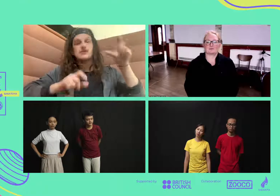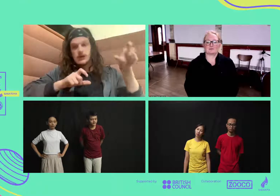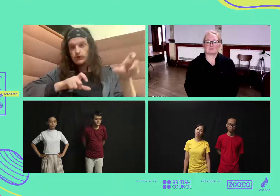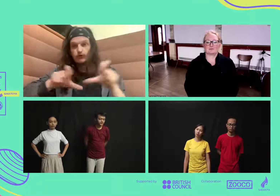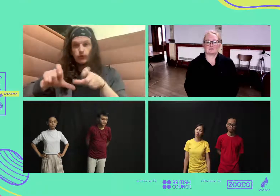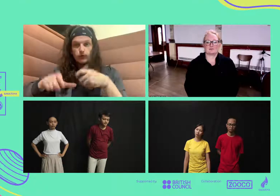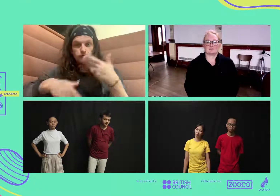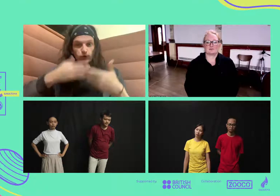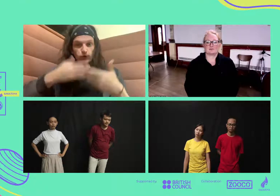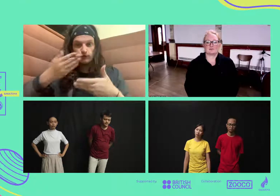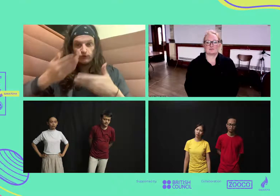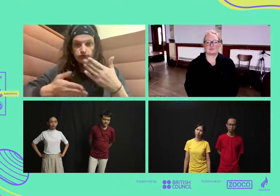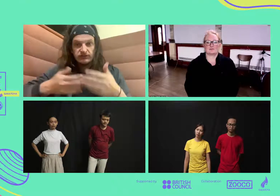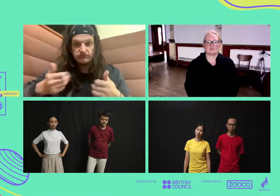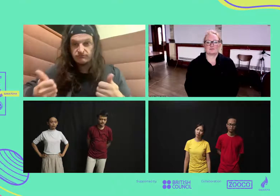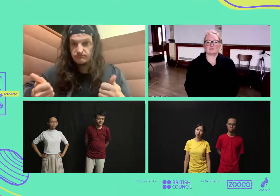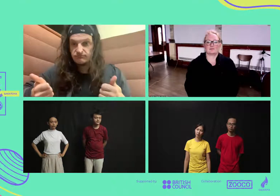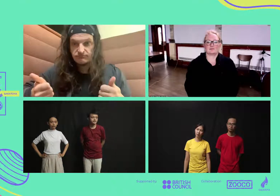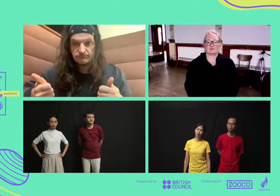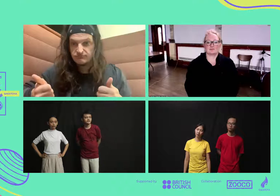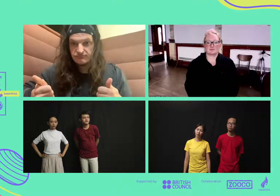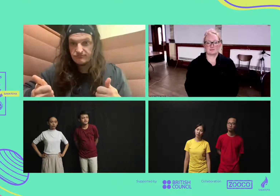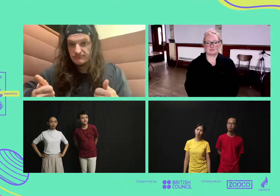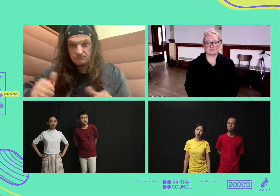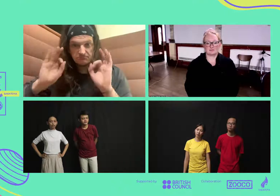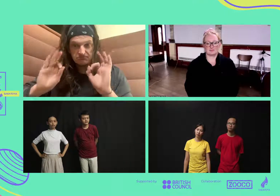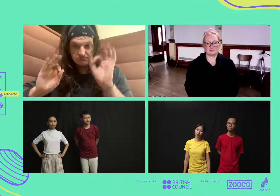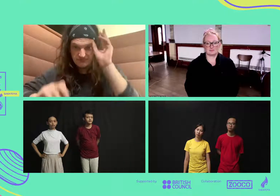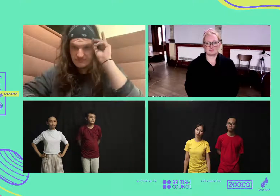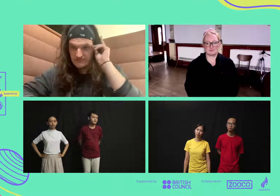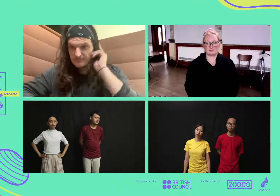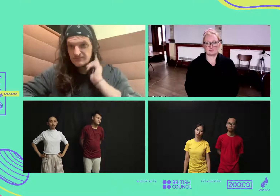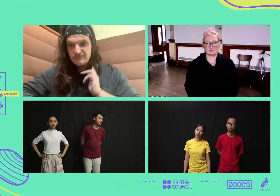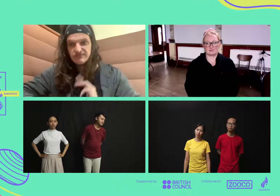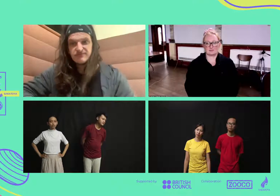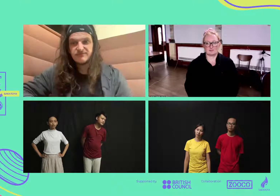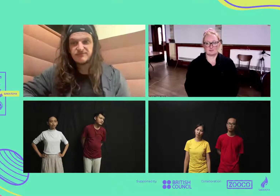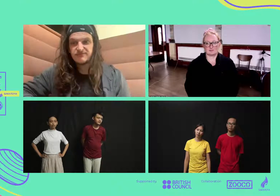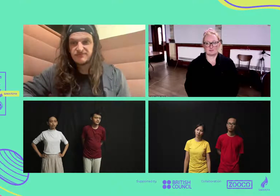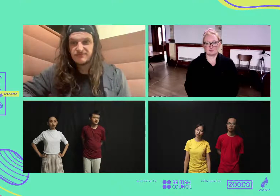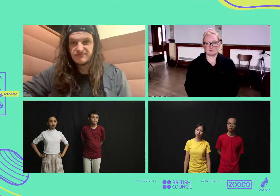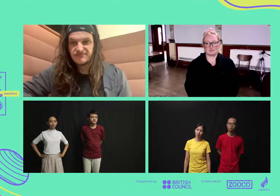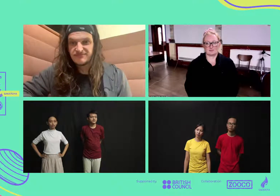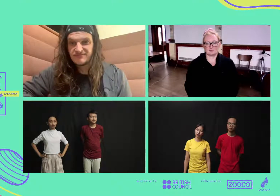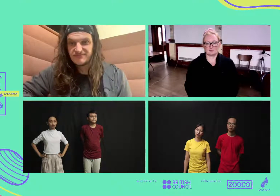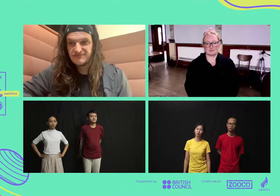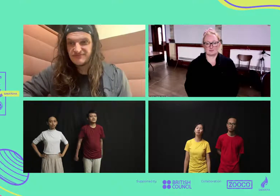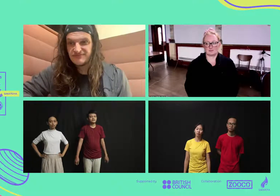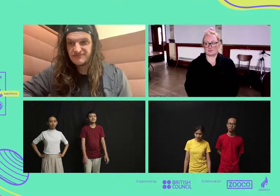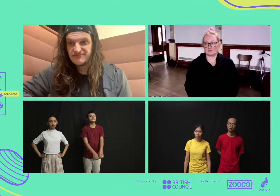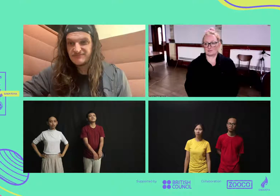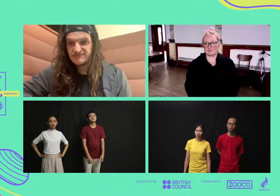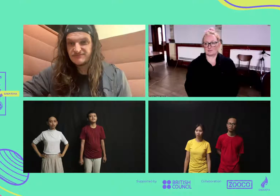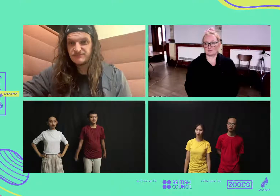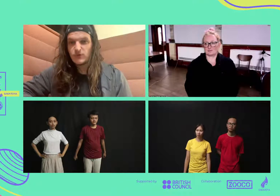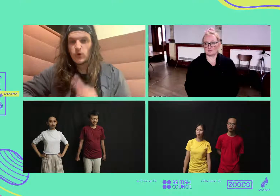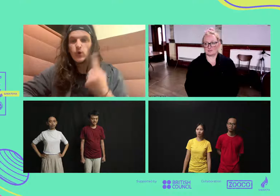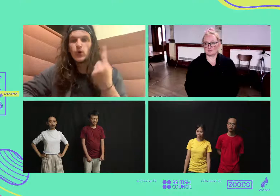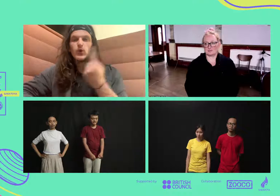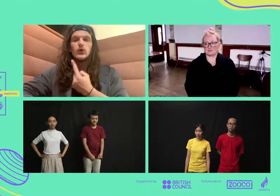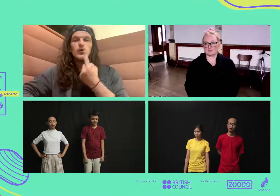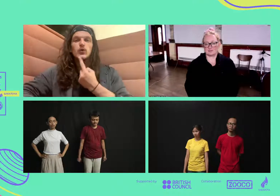as well to think, oh, what's going to happen next? So don't worry if you need to take a few pauses when you're showing me your story. That's